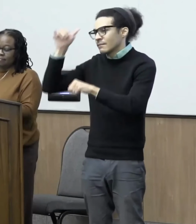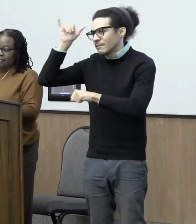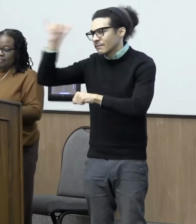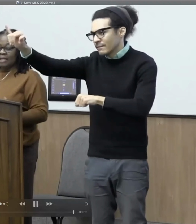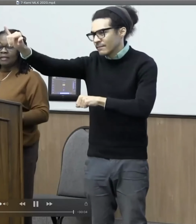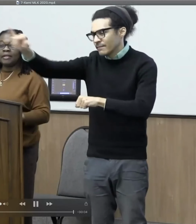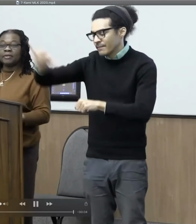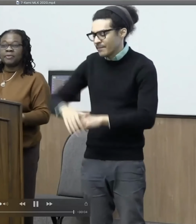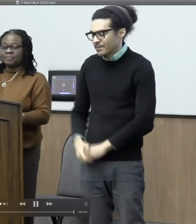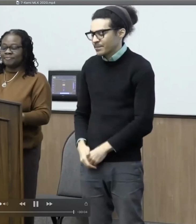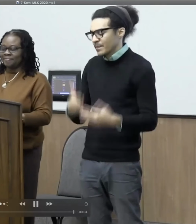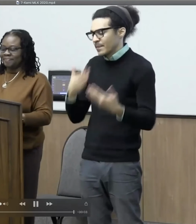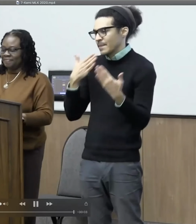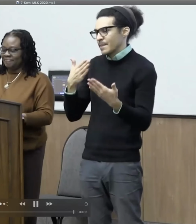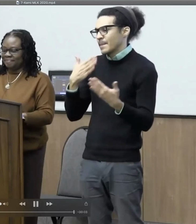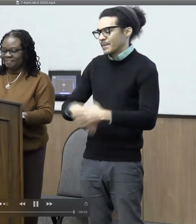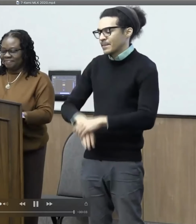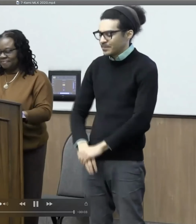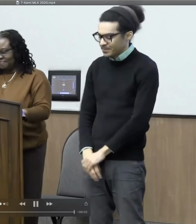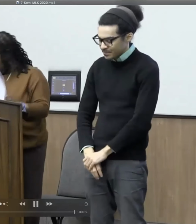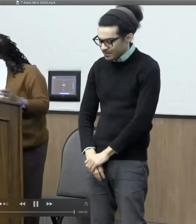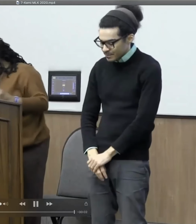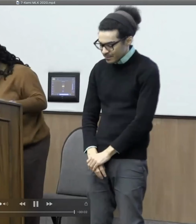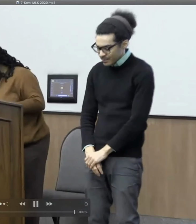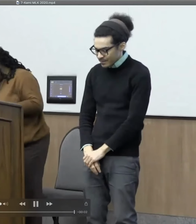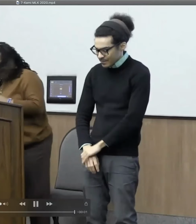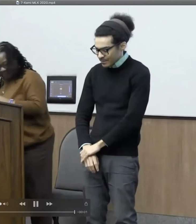eternally. Thank you.